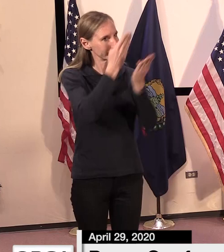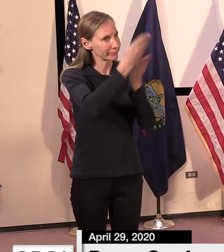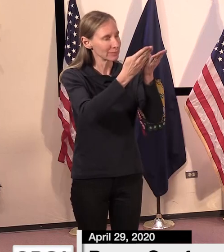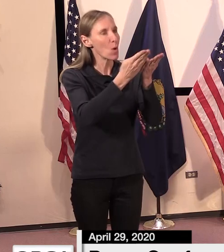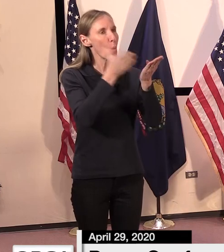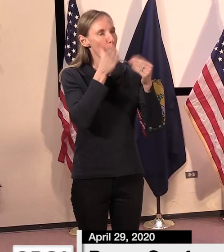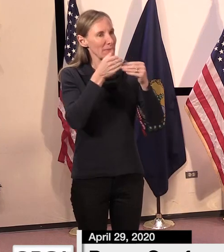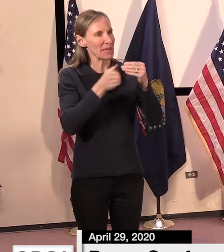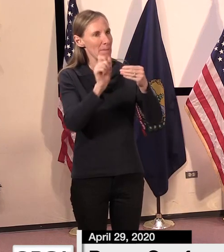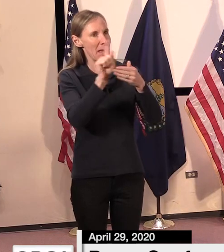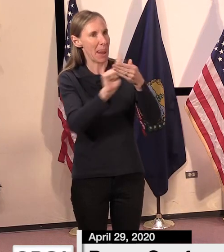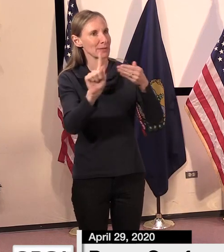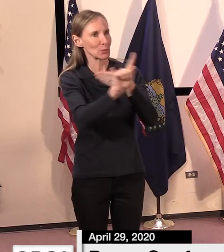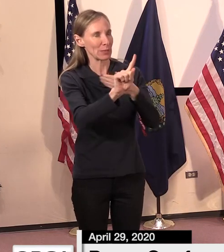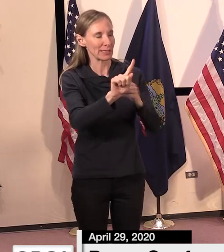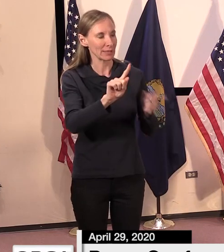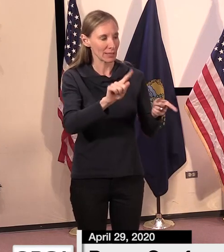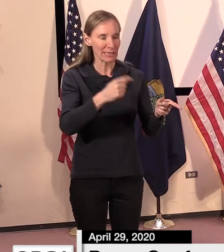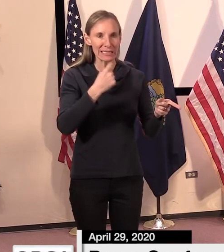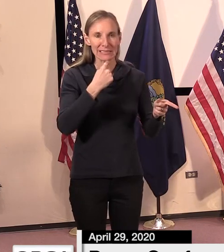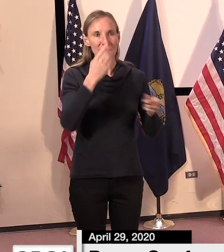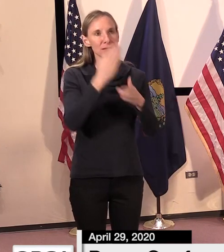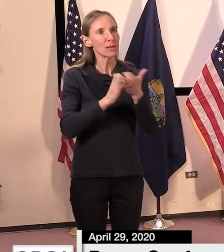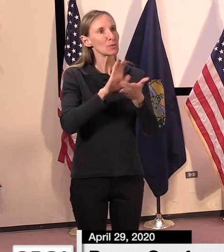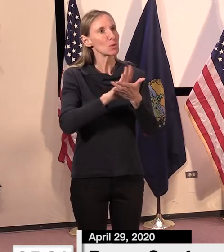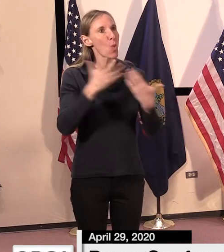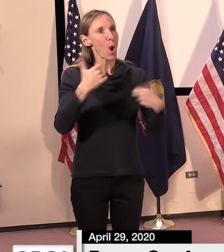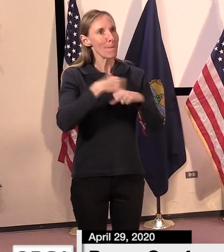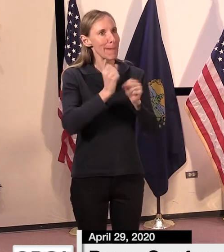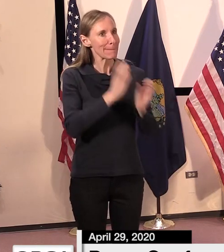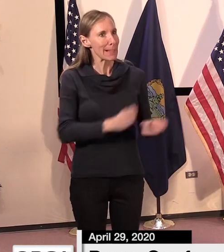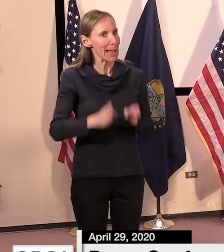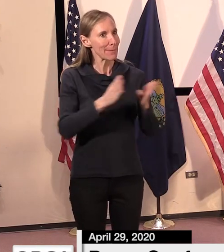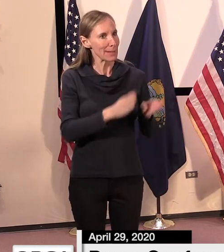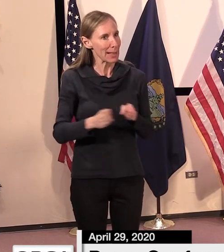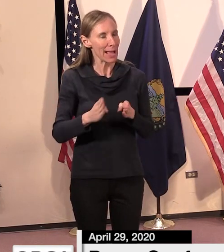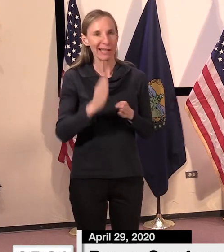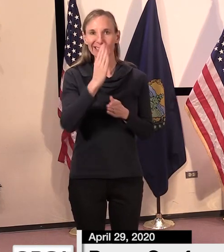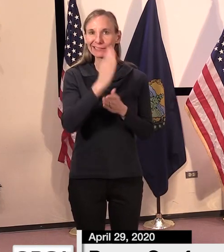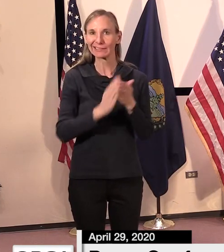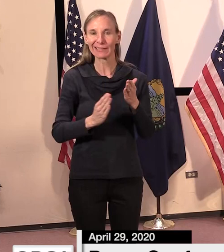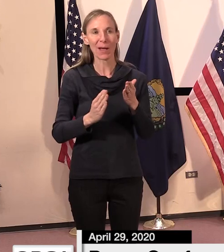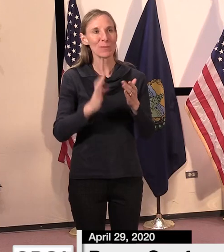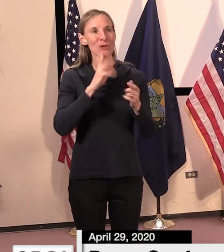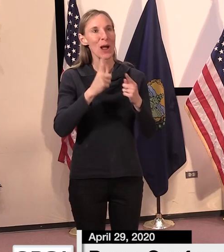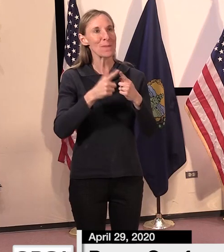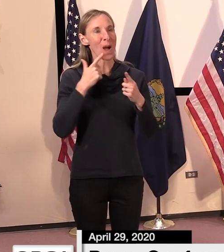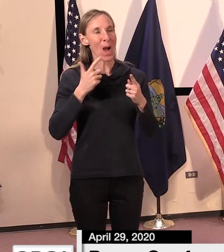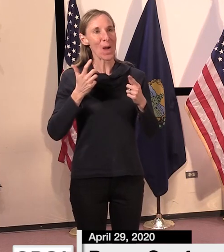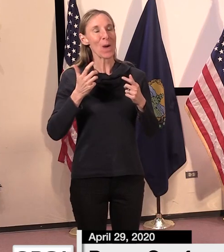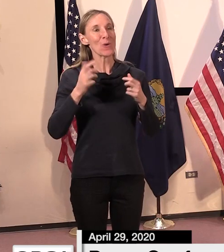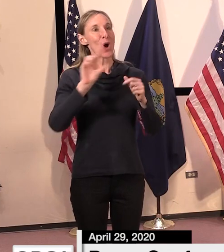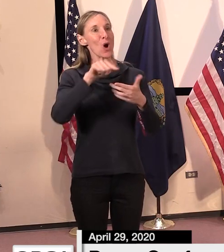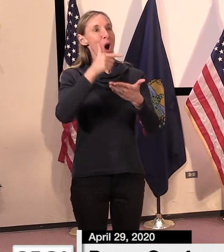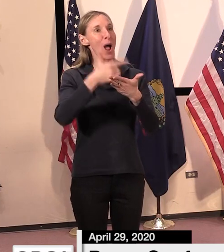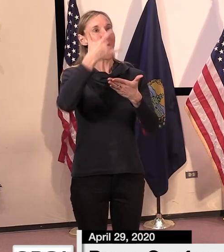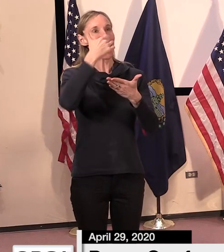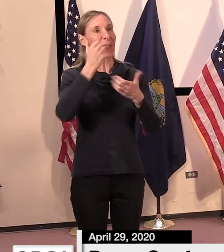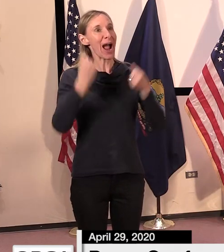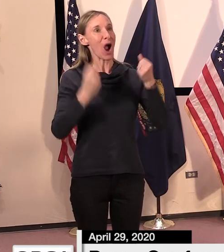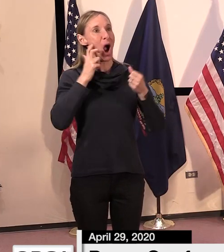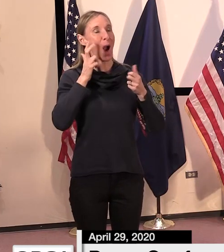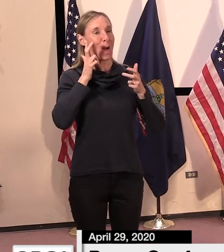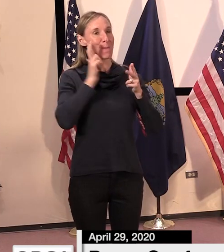schools are making plans. Some are, you know, talking about a drive-in movie theater type of graduation. Others